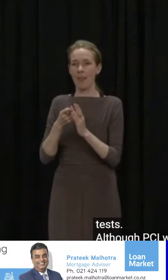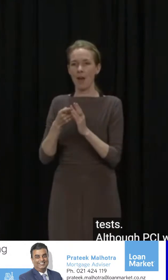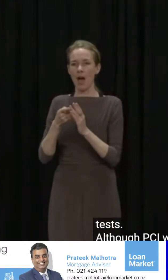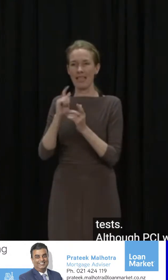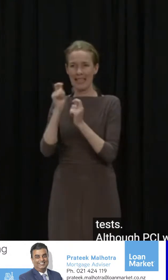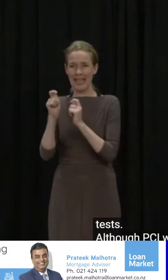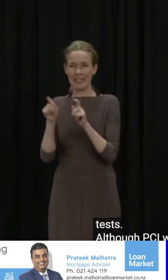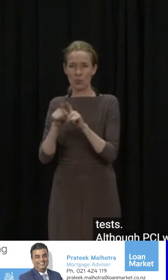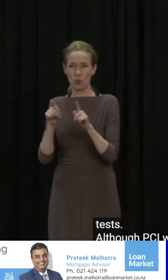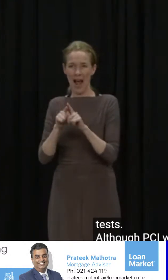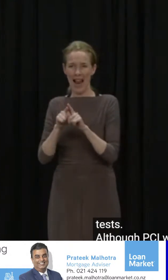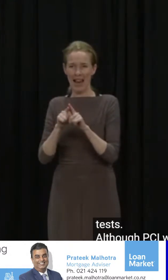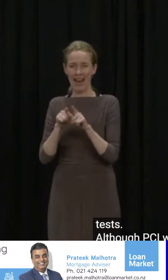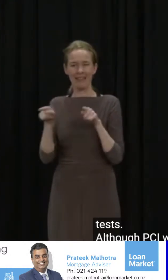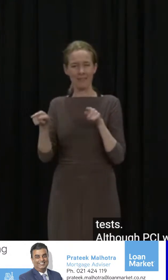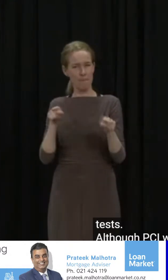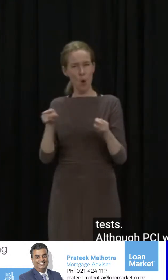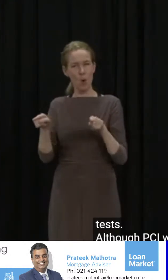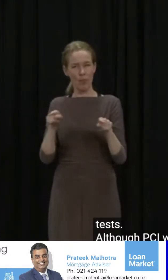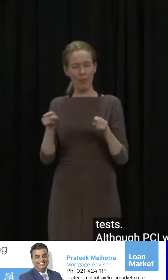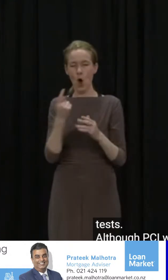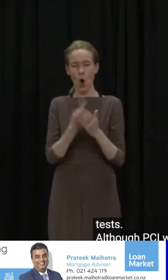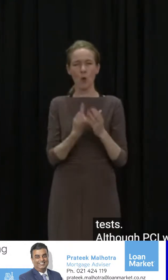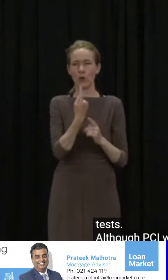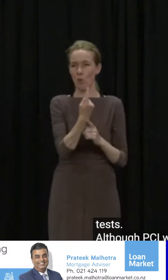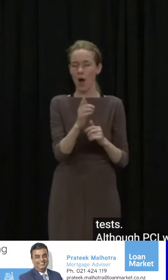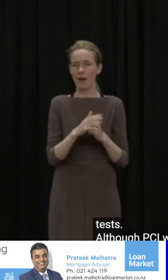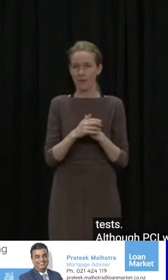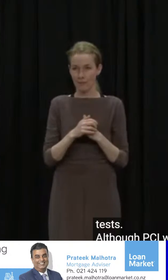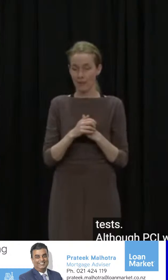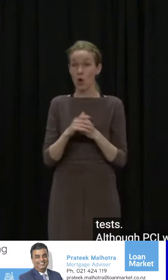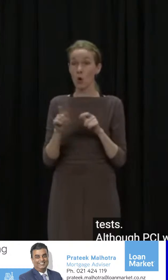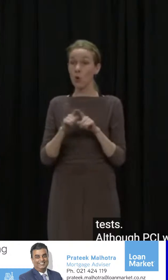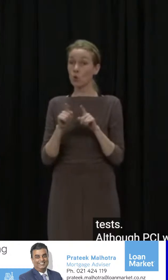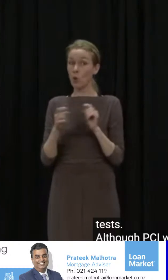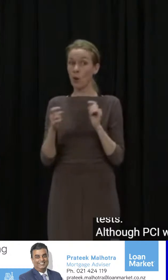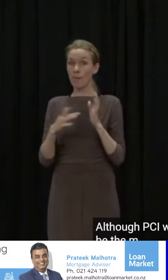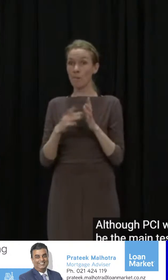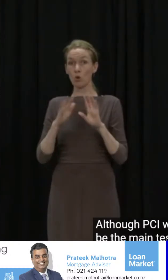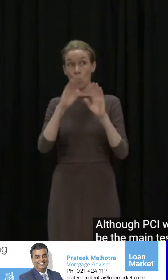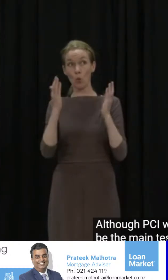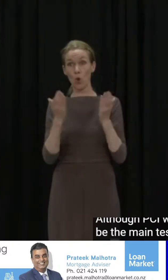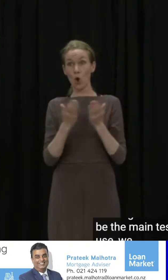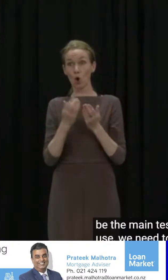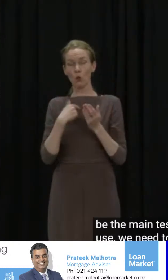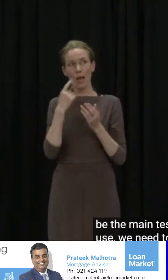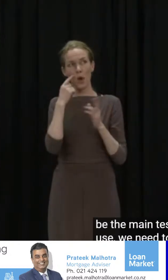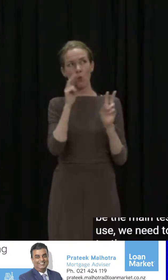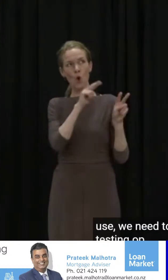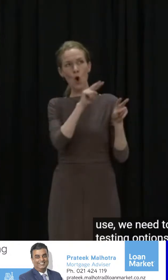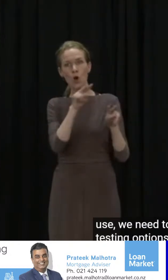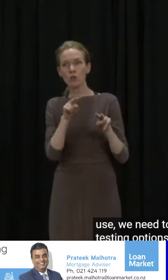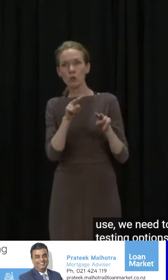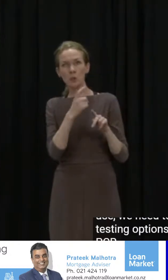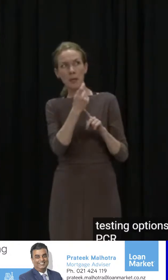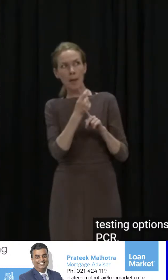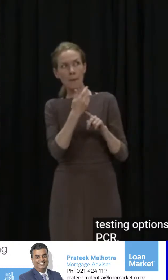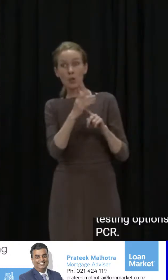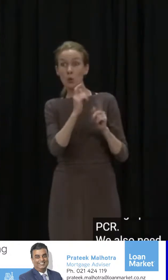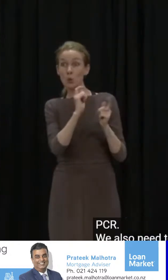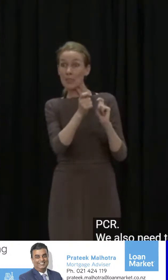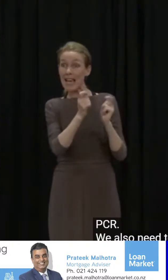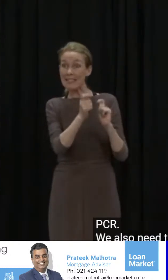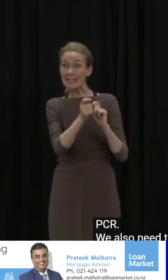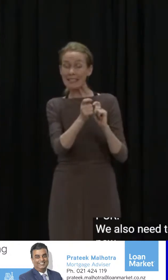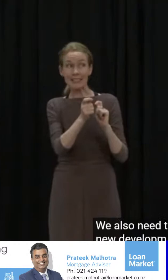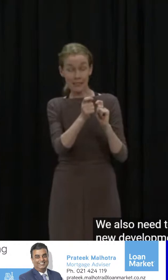to complement PCR. We also need to keep abreast of new developments, both in terms of tests and how